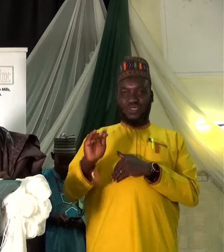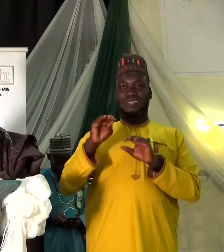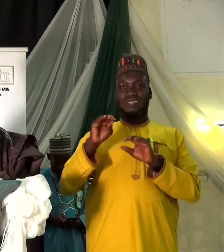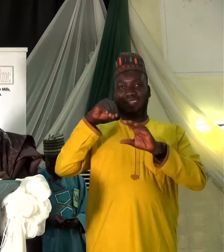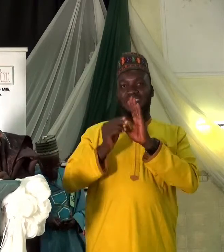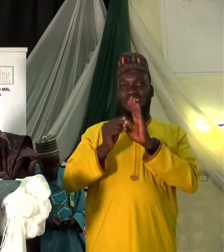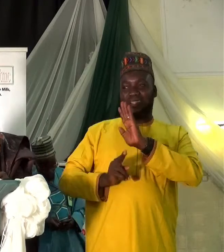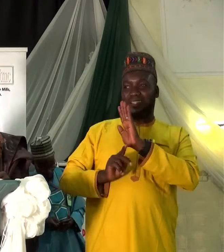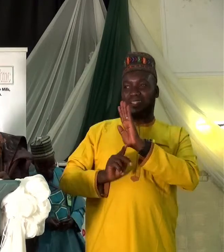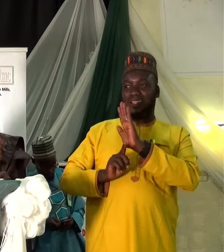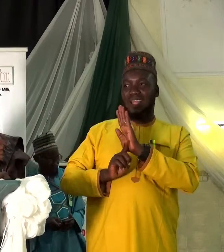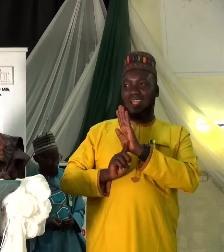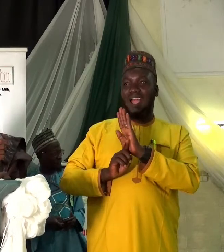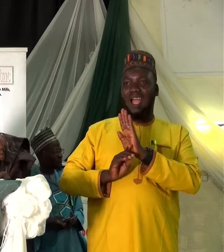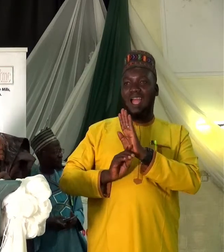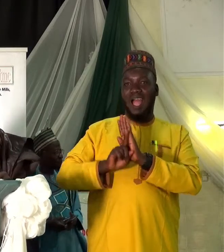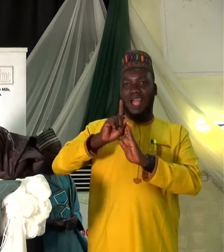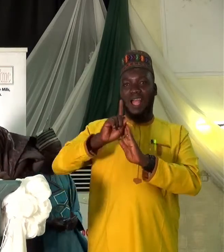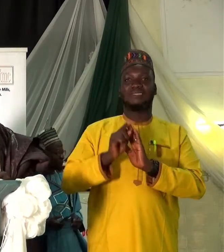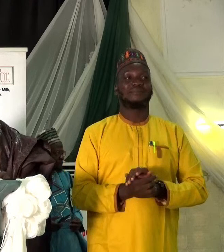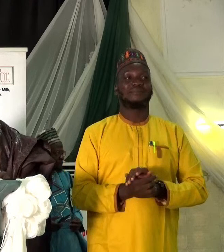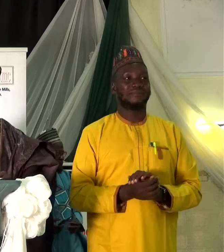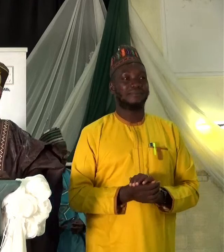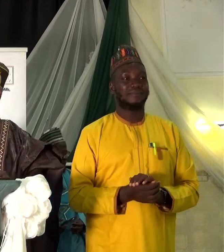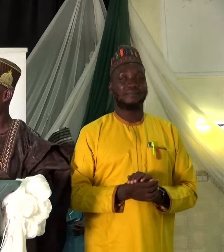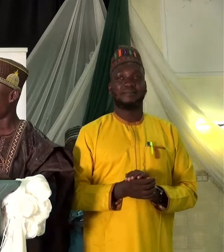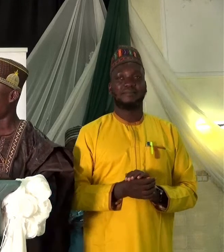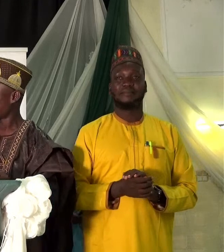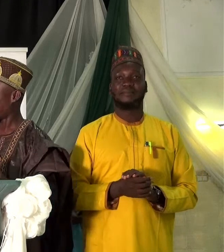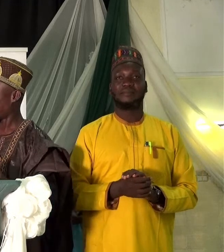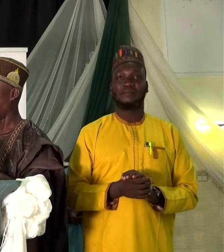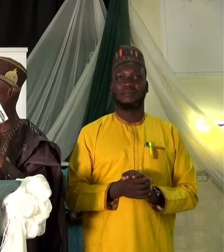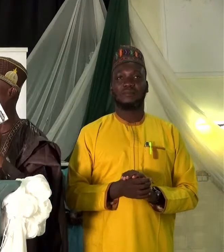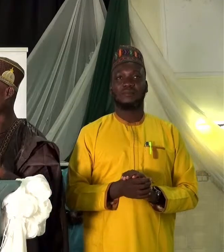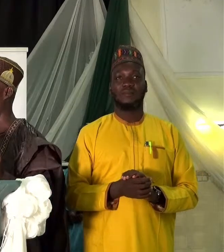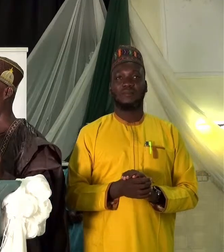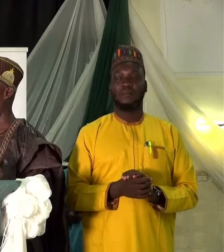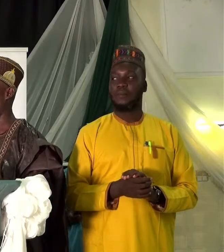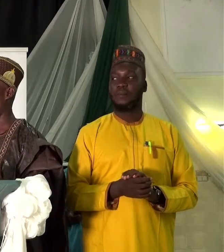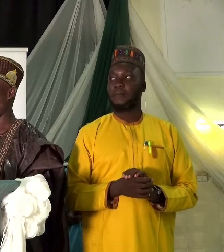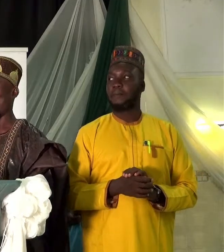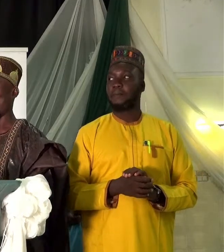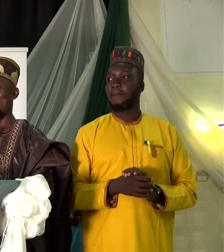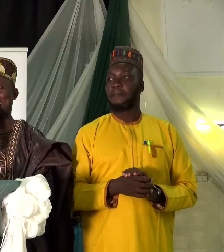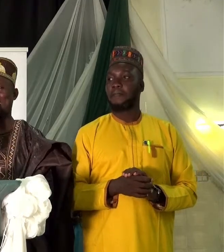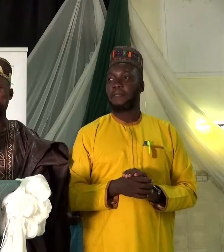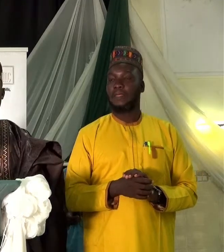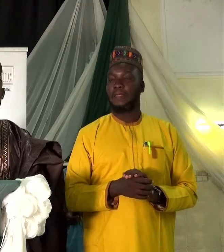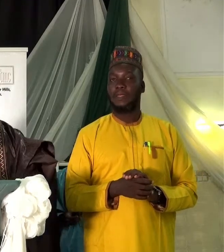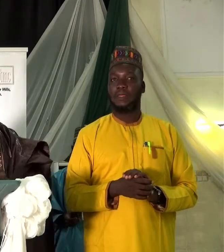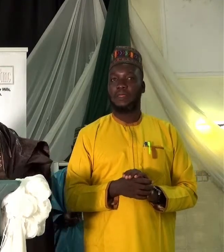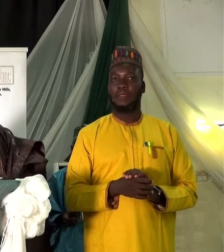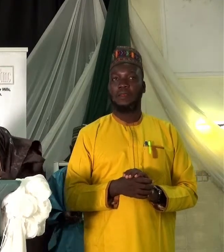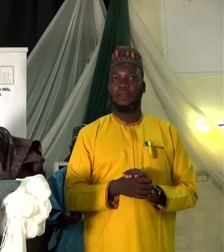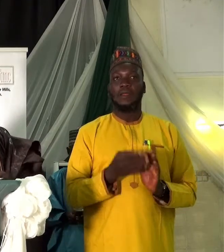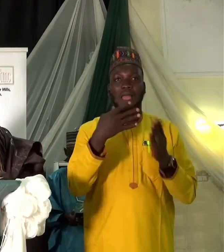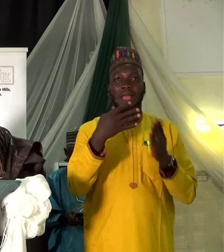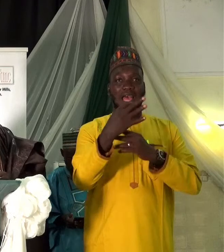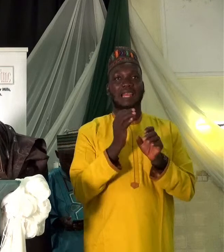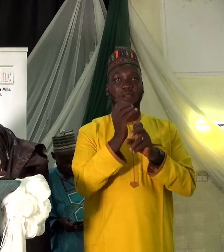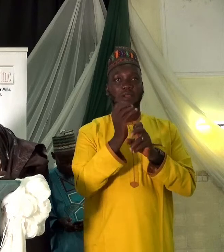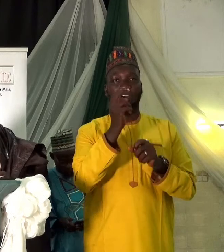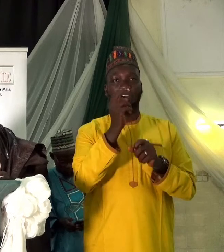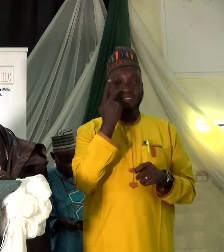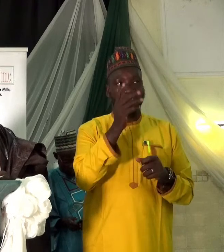alẹ́lẹ́ bàbá wa tí mo tọ̀ tọ̀ dárúkọ wọn. Àṣé kí àwọn ajákúrò pé kí àwọn bá ga. Wọ́n láì kò sẹ́lẹ̀ rárá kọ́lọ̀ jẹ́ kí àríyá bàbá wa pẹ́ wọ́n